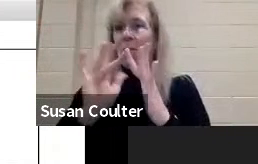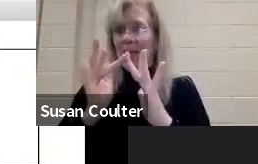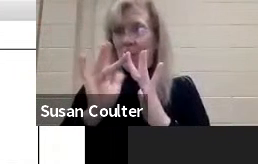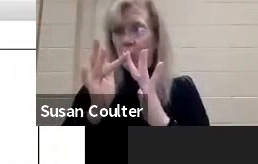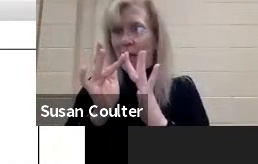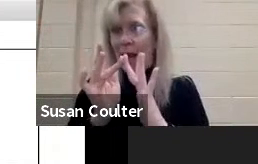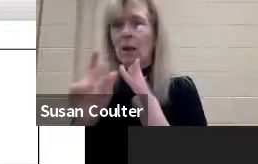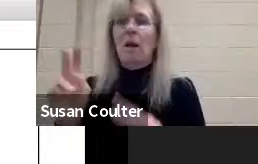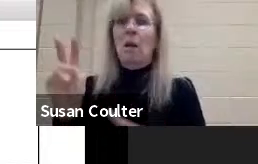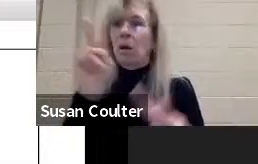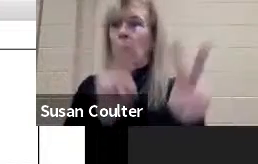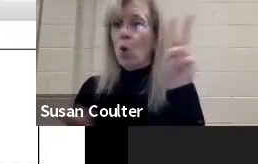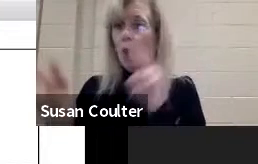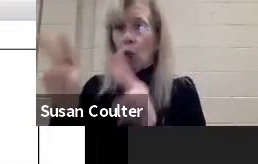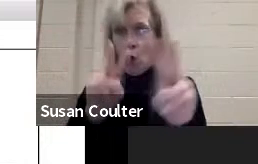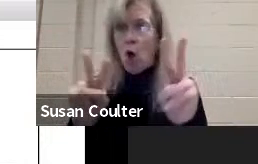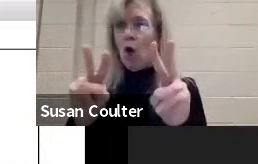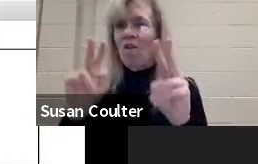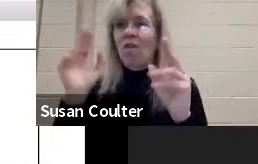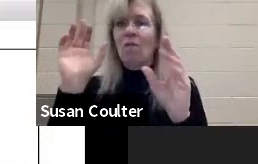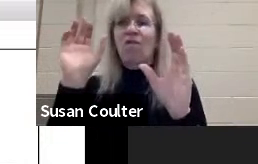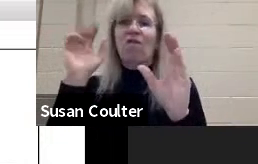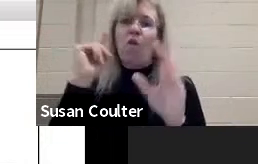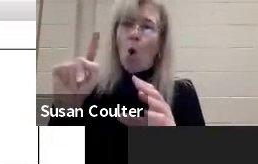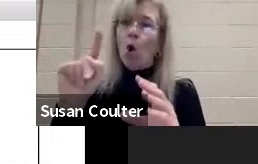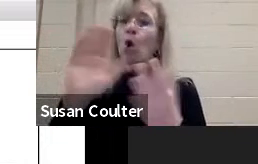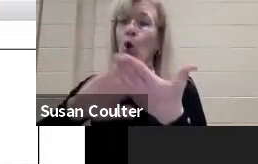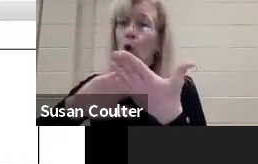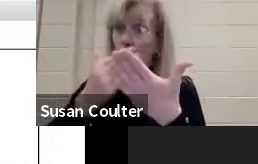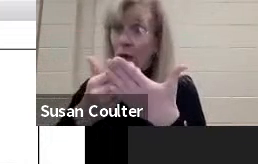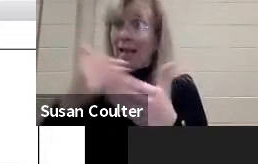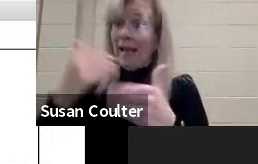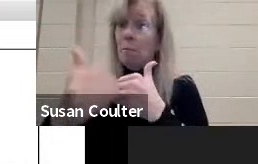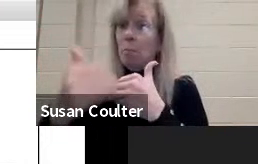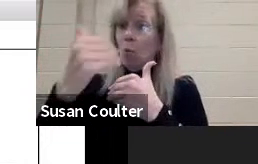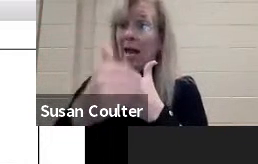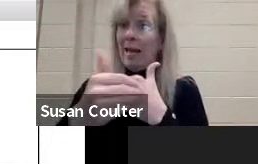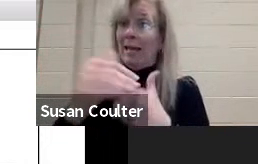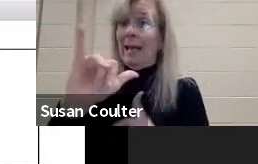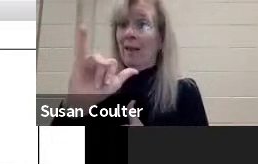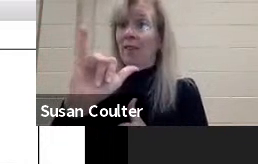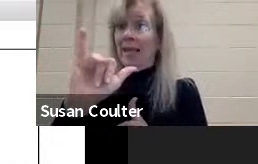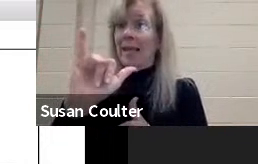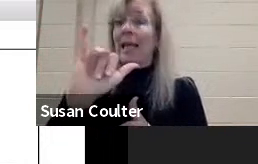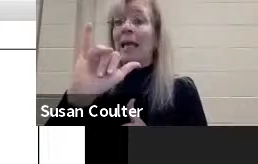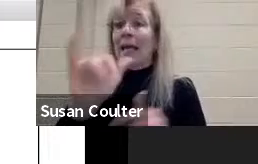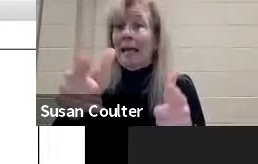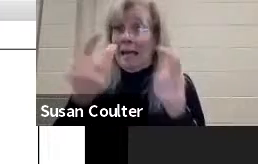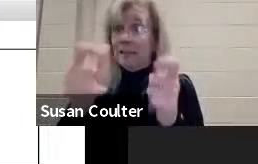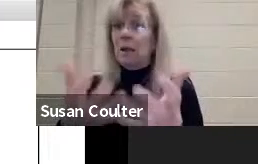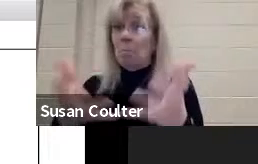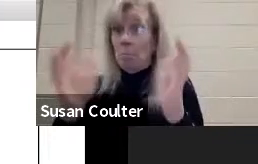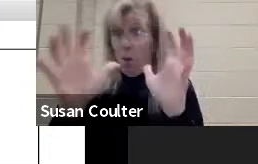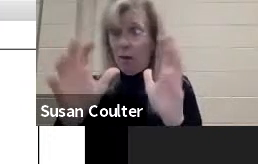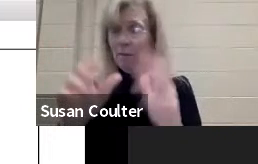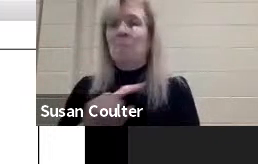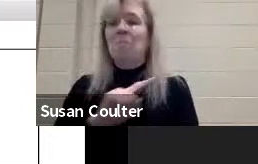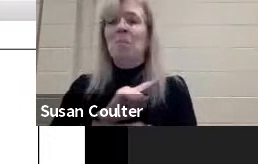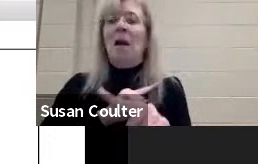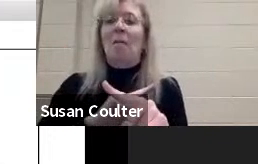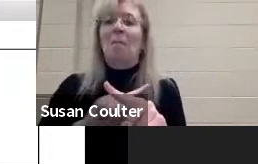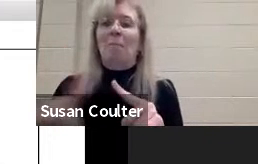pictures on the internet, but you can look for cooking bread in the Instant